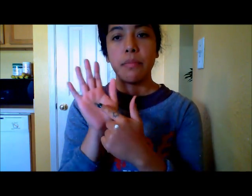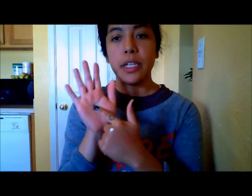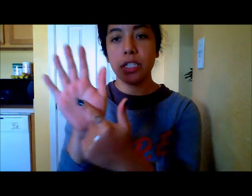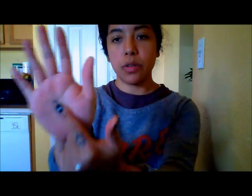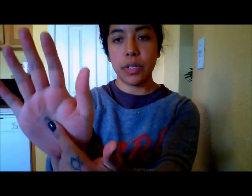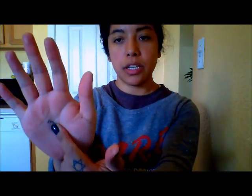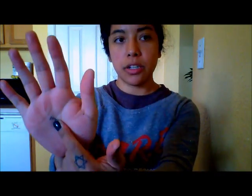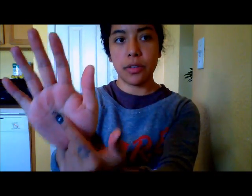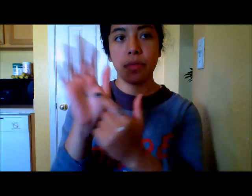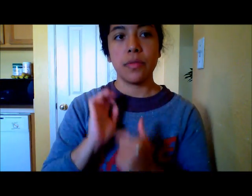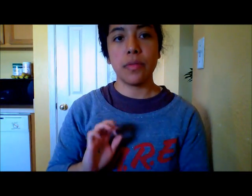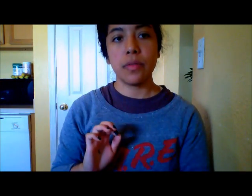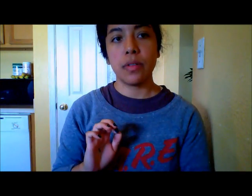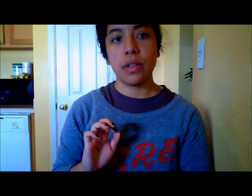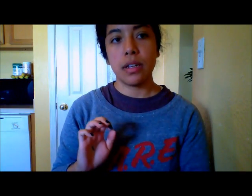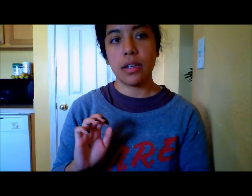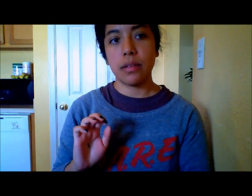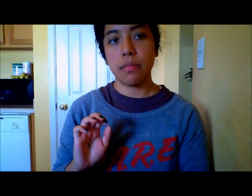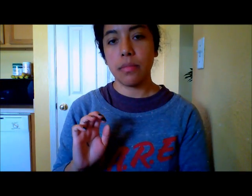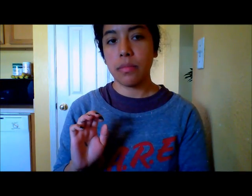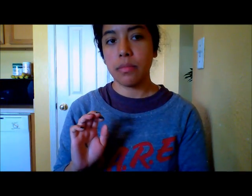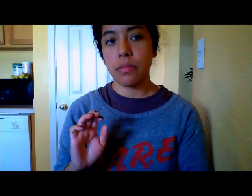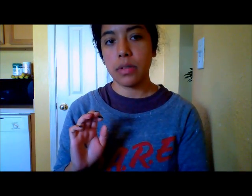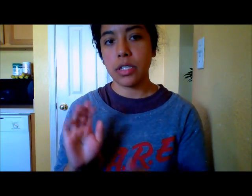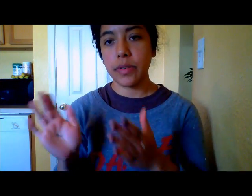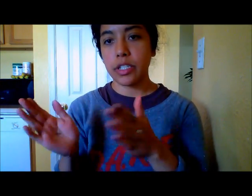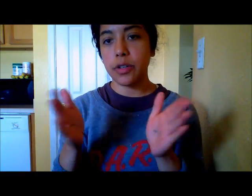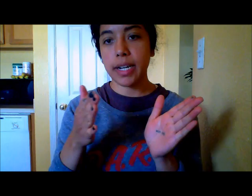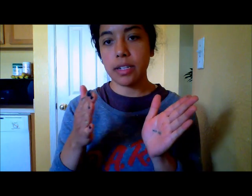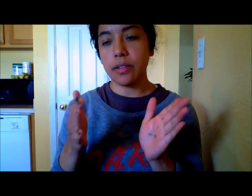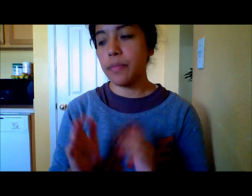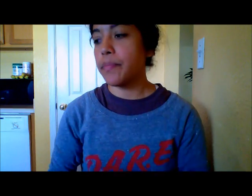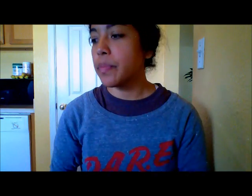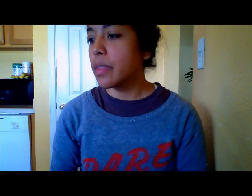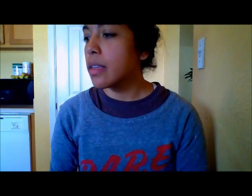me showing you. So it's directional.